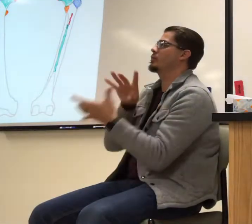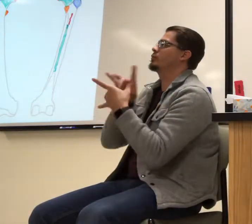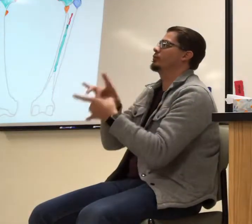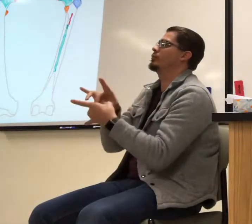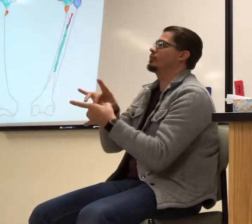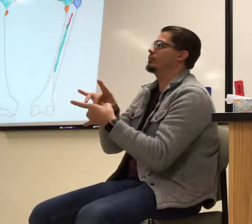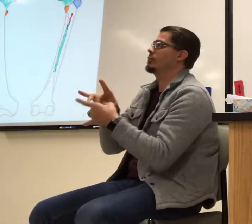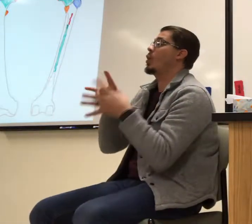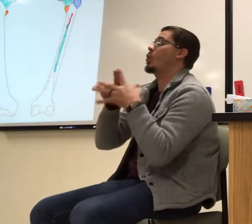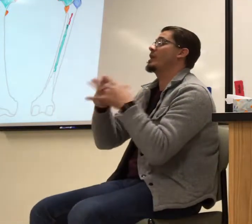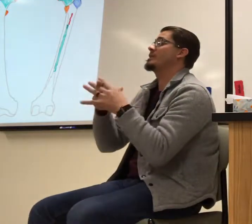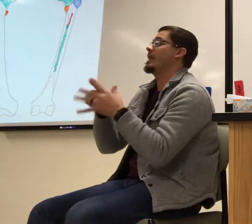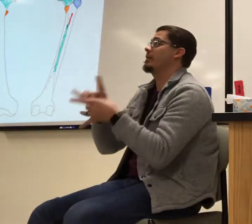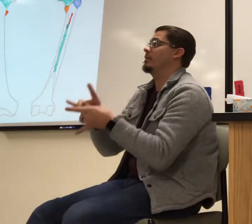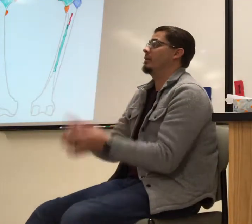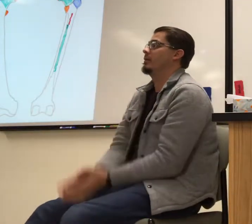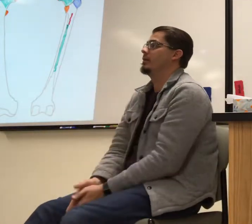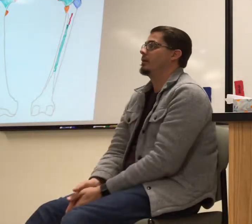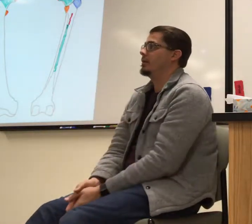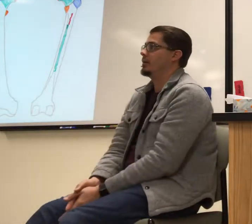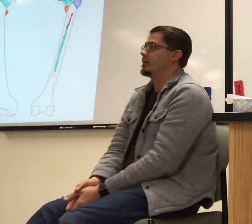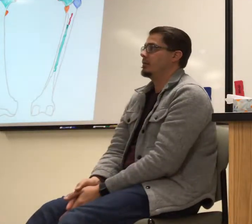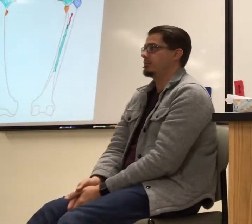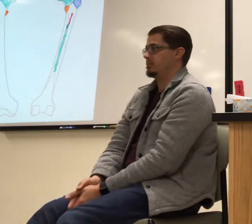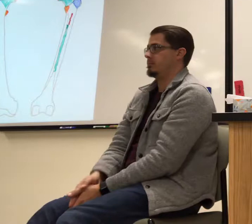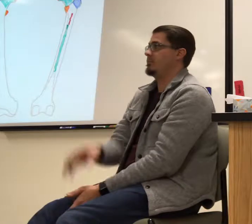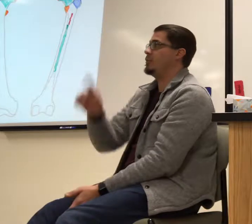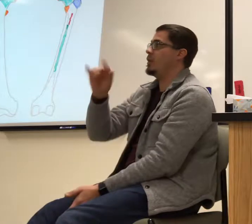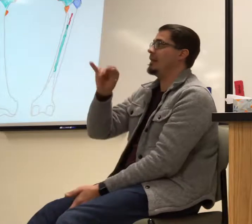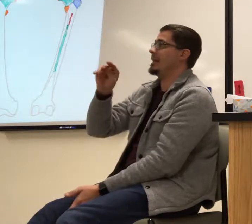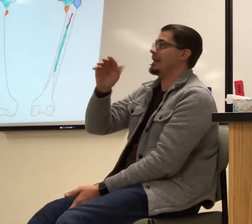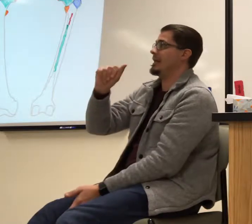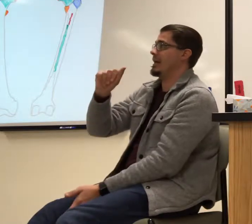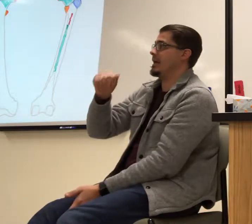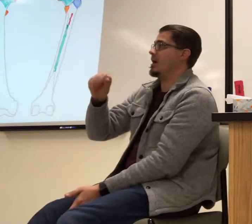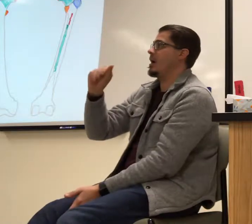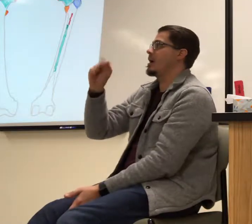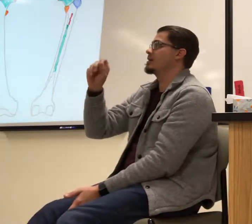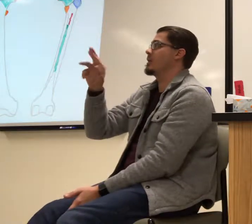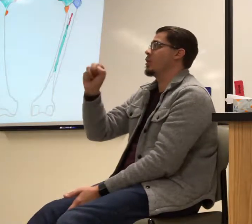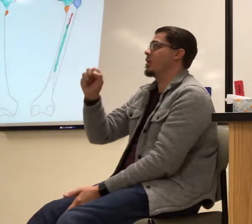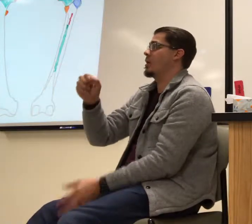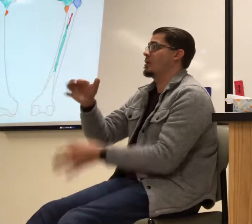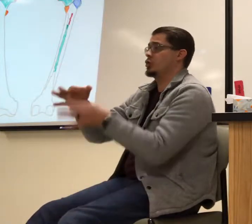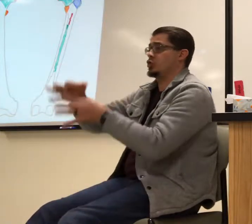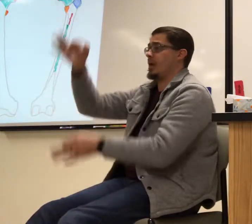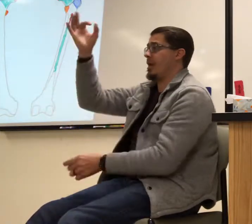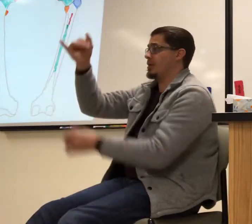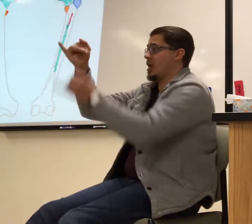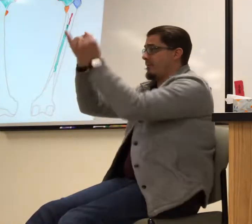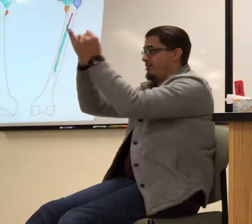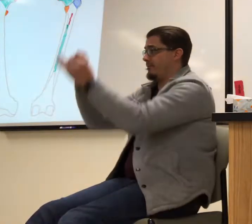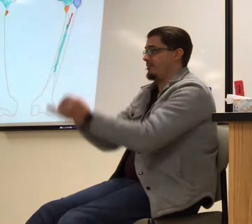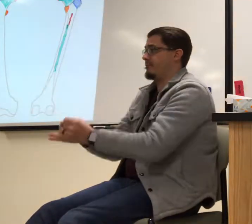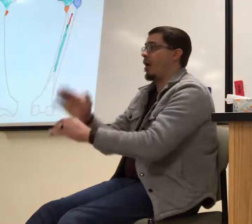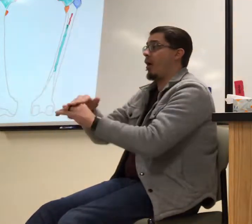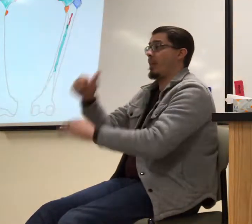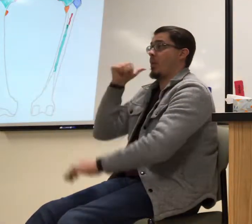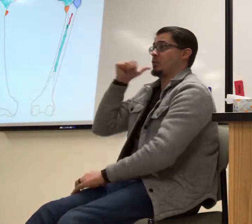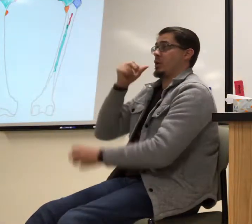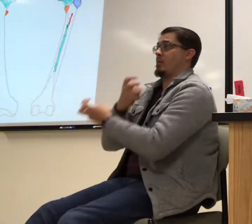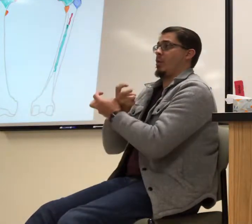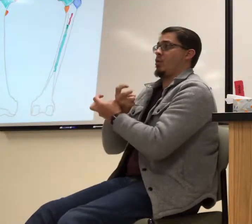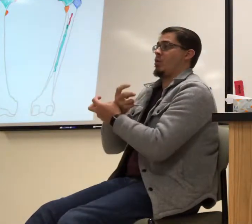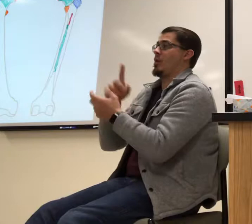or originating there. And so the linea aspera is right down the shaft posteriorly. And then when you